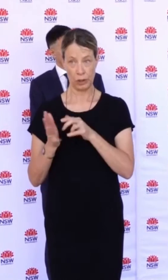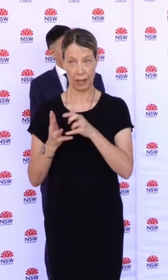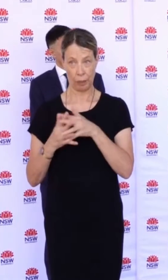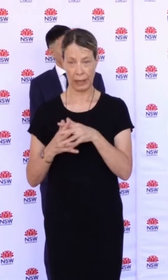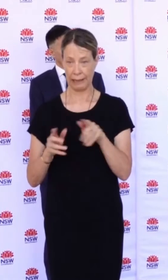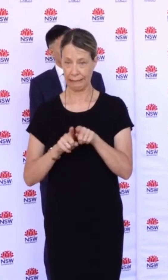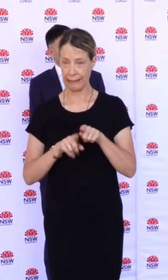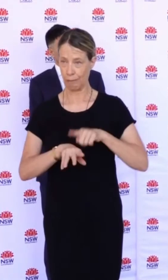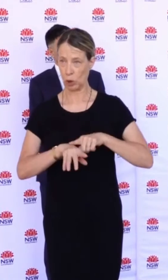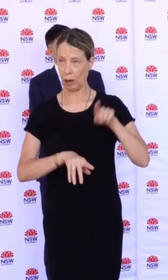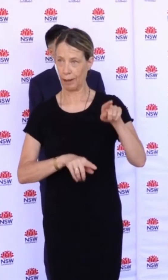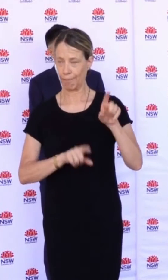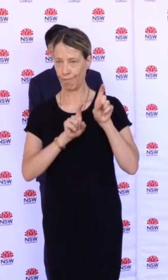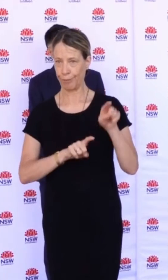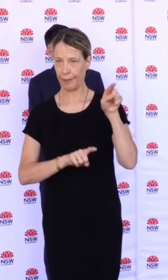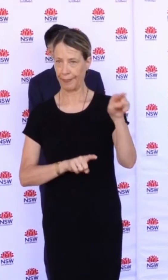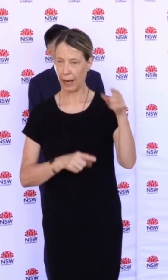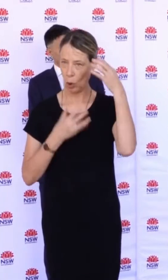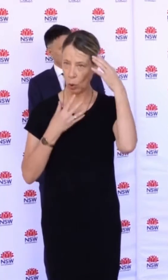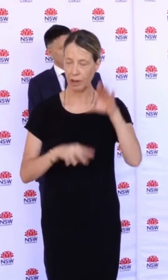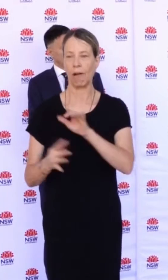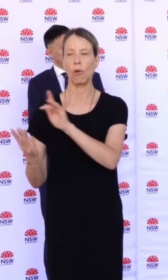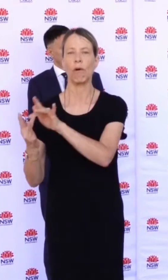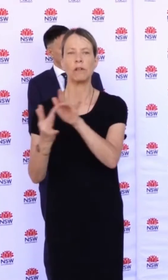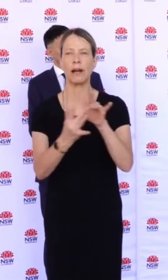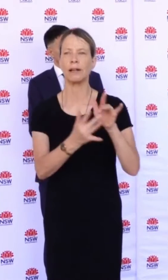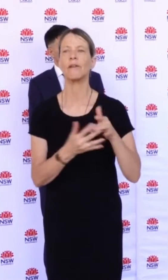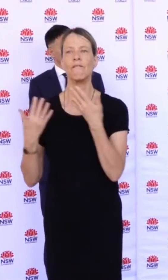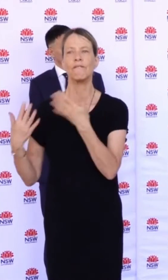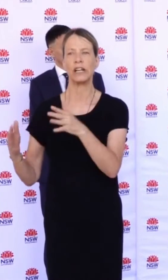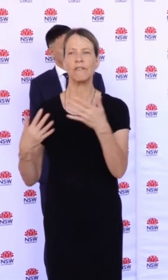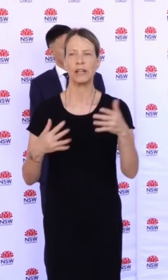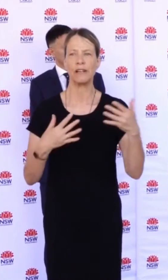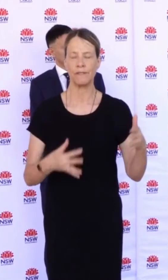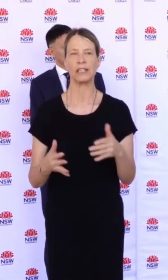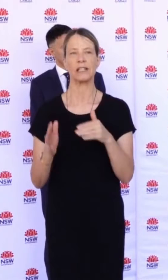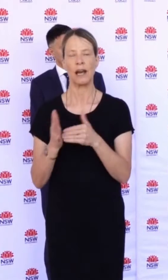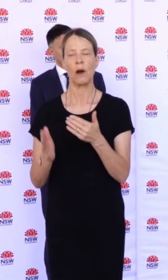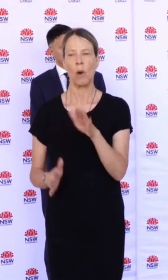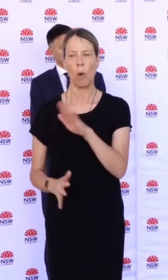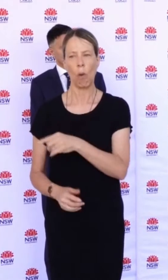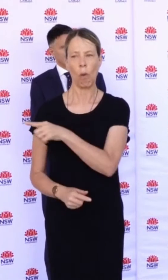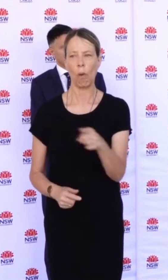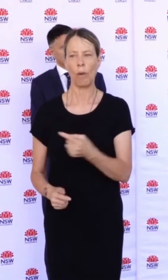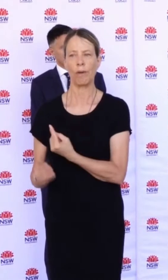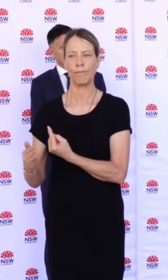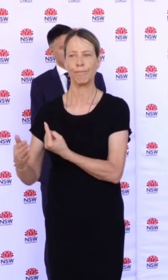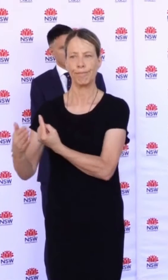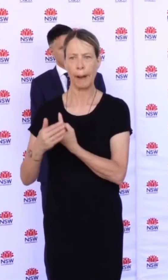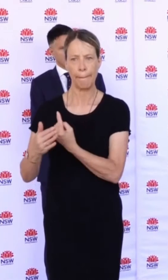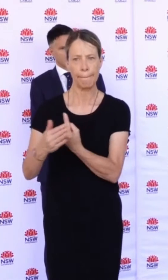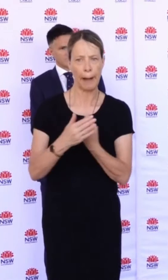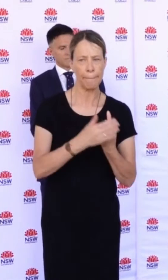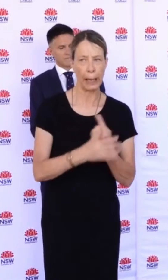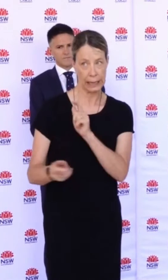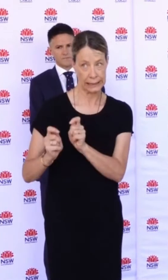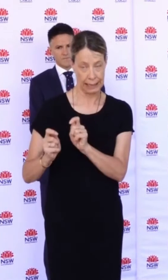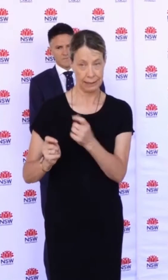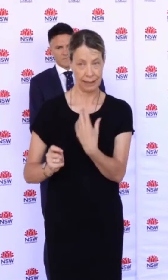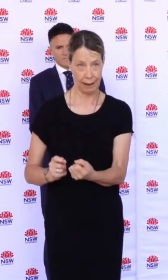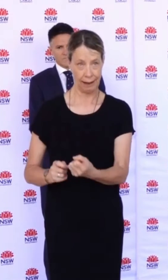South Wales, and they are all in self-isolation and being tested, and so